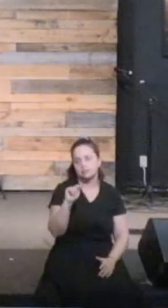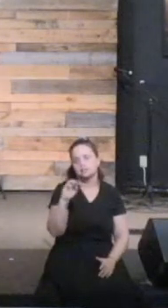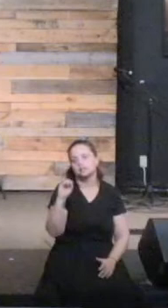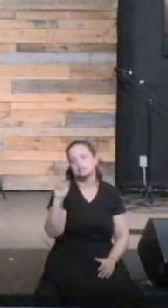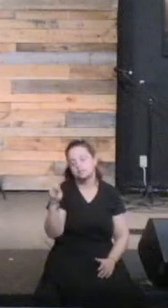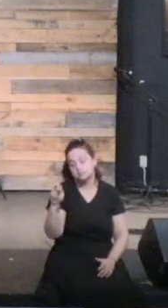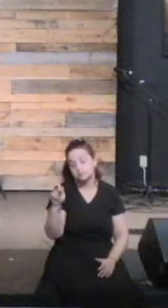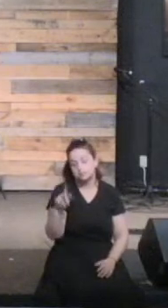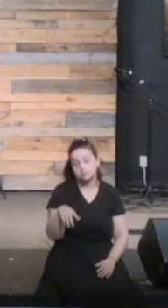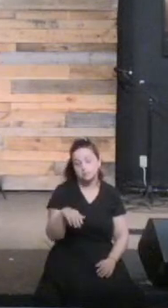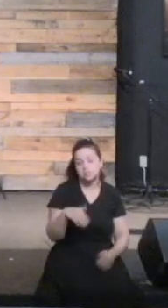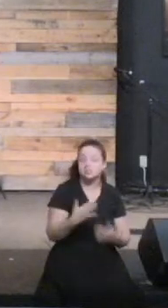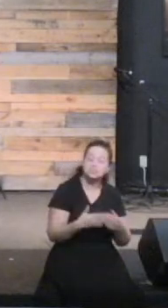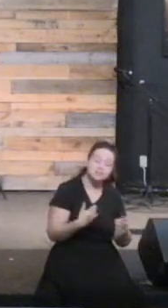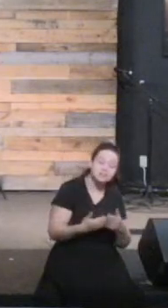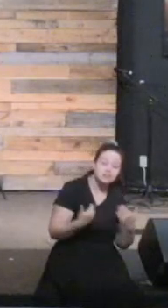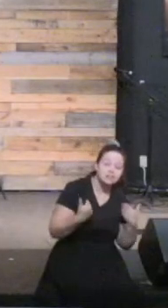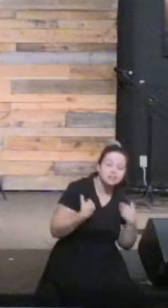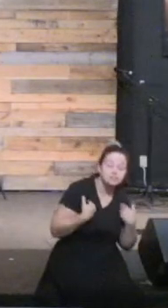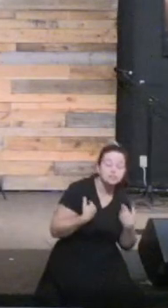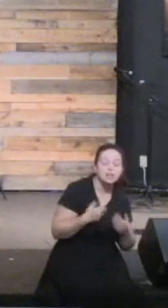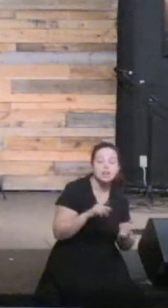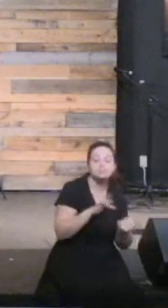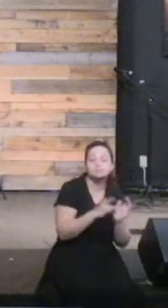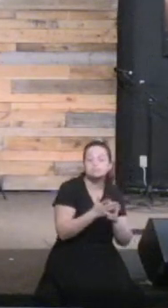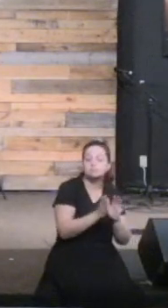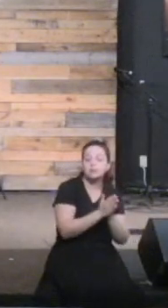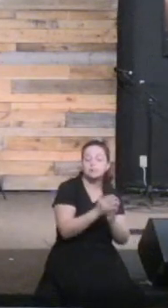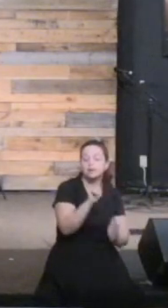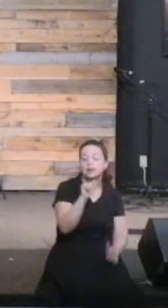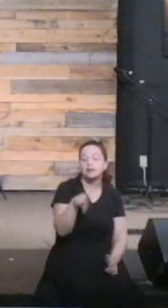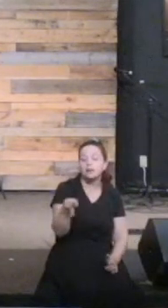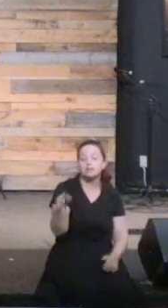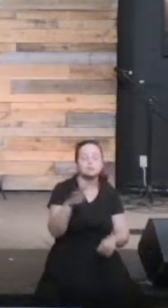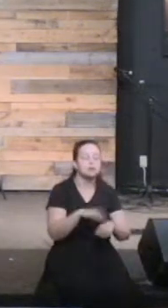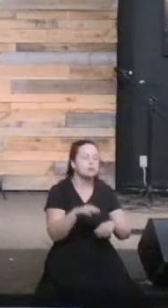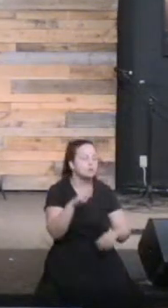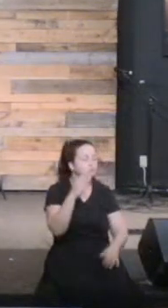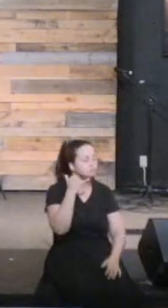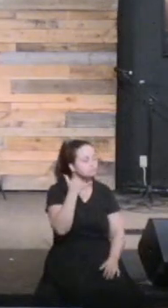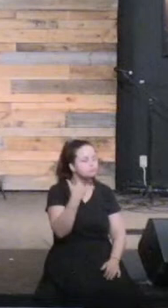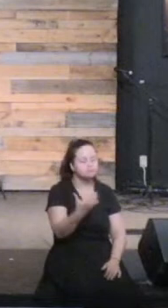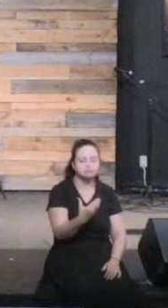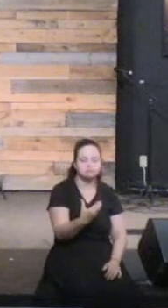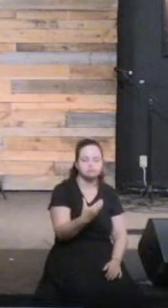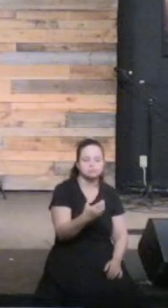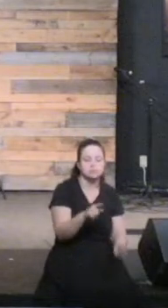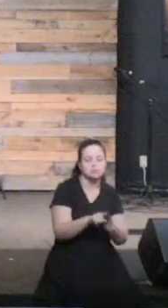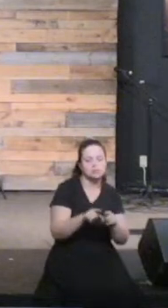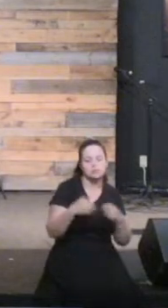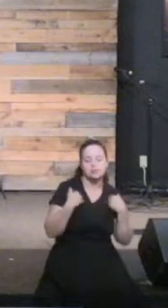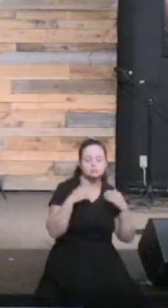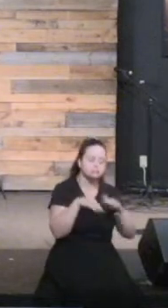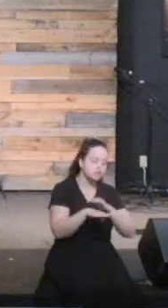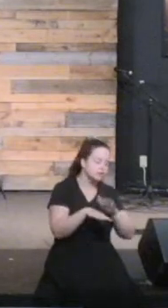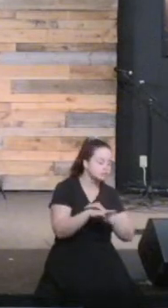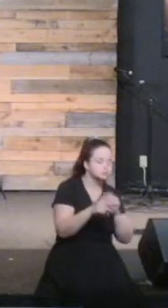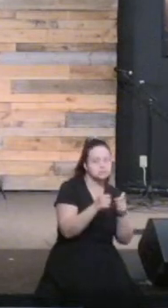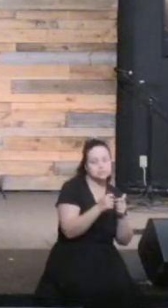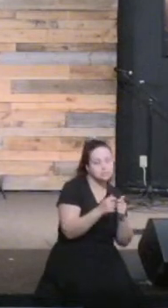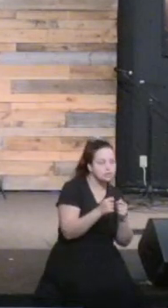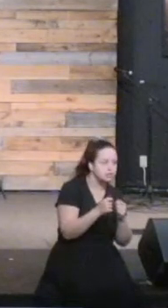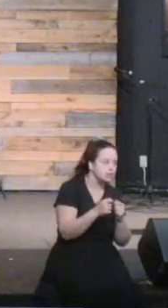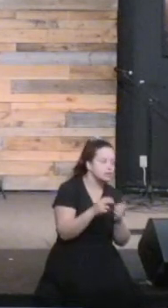we even have Bible apps on our phone but we also have access to our text messages news